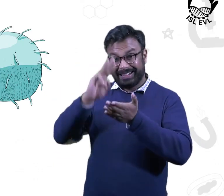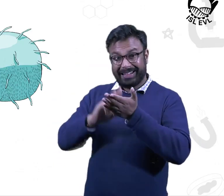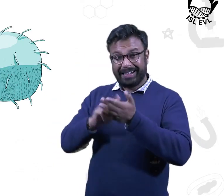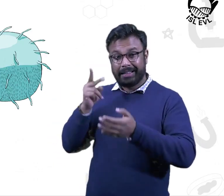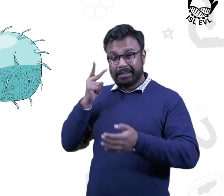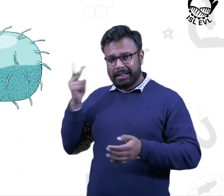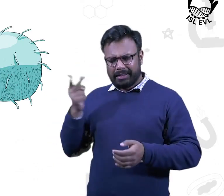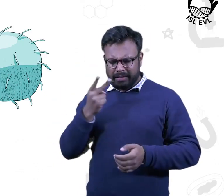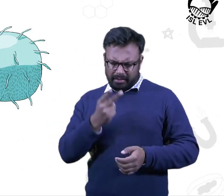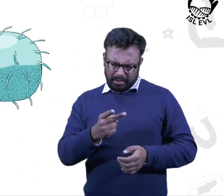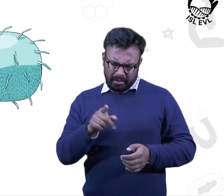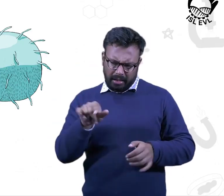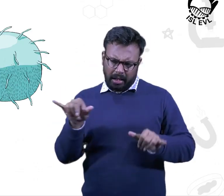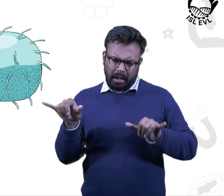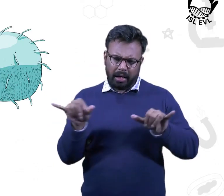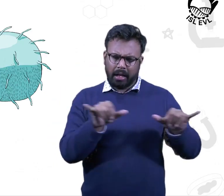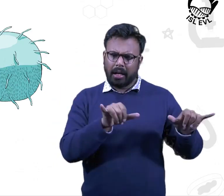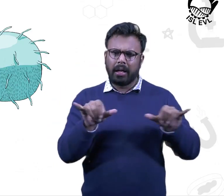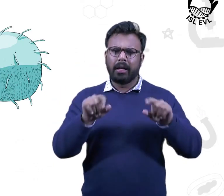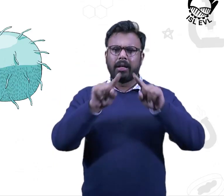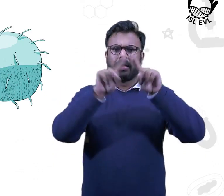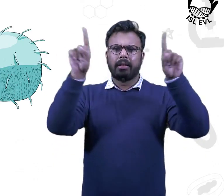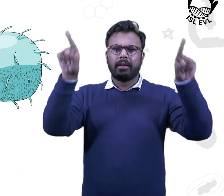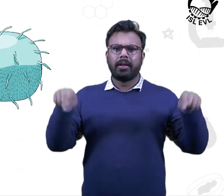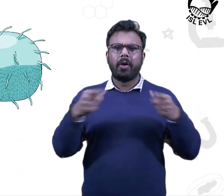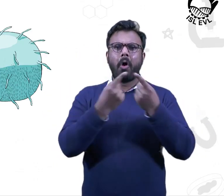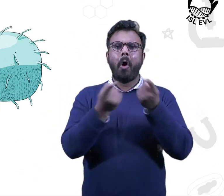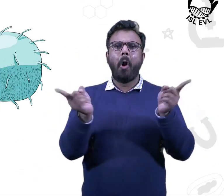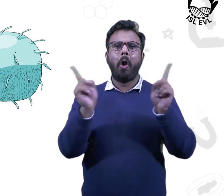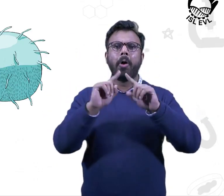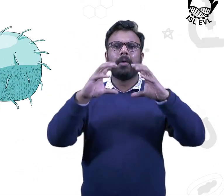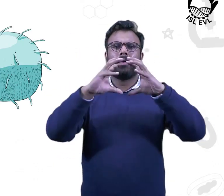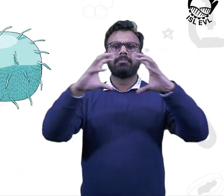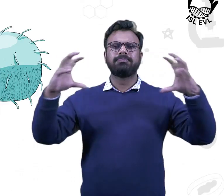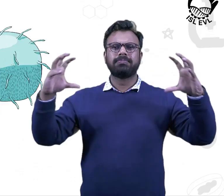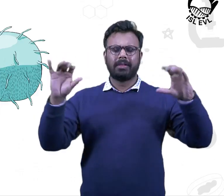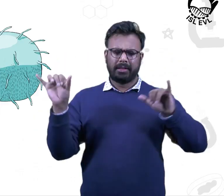exactly look like a rectangular room.